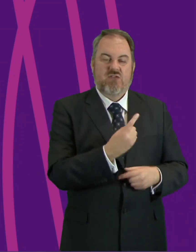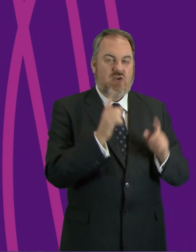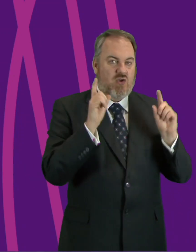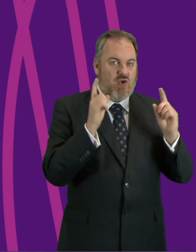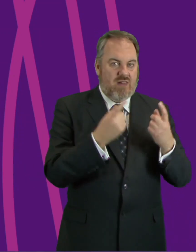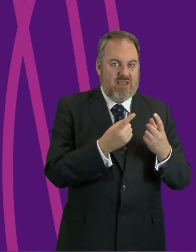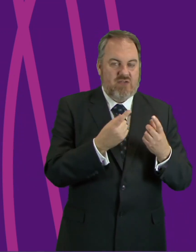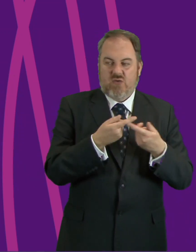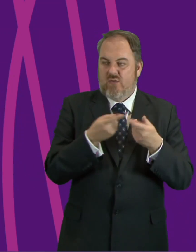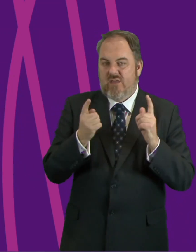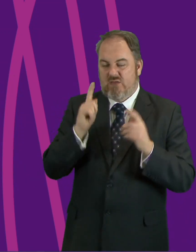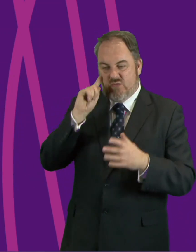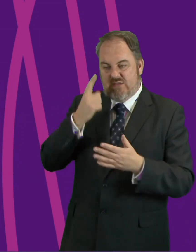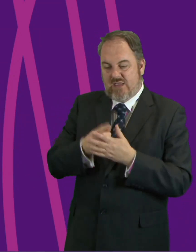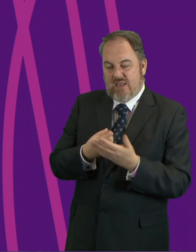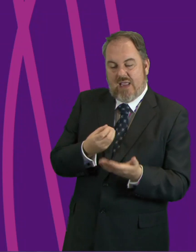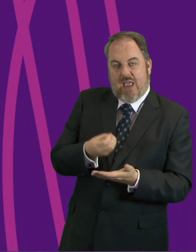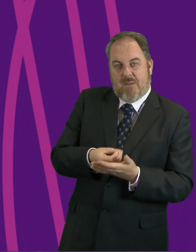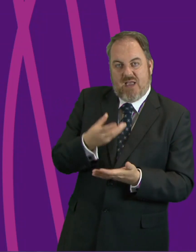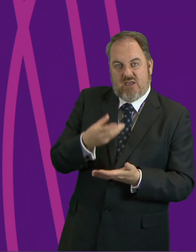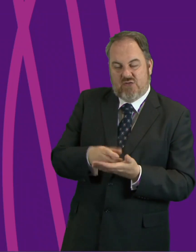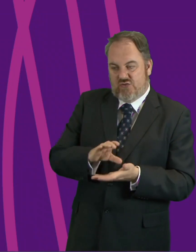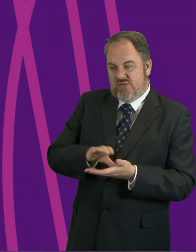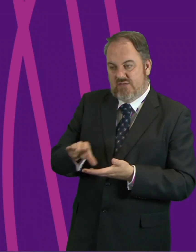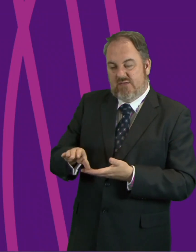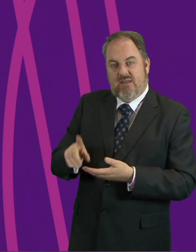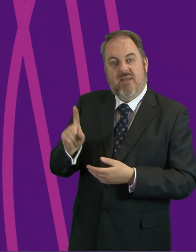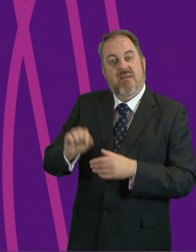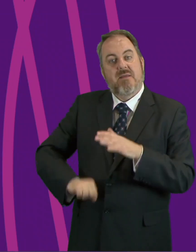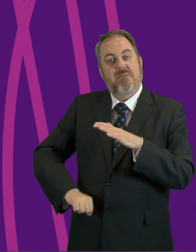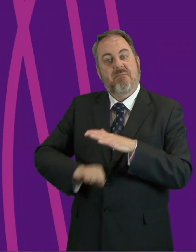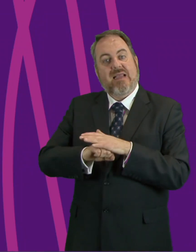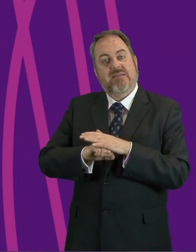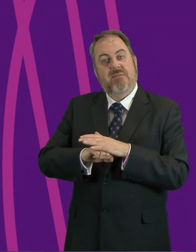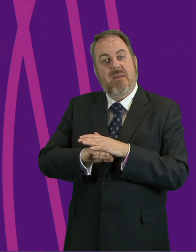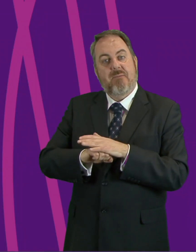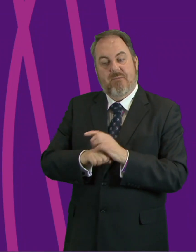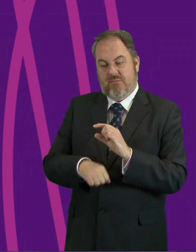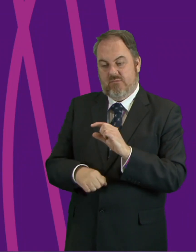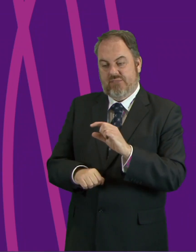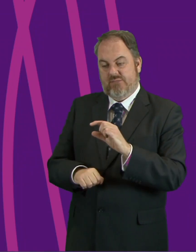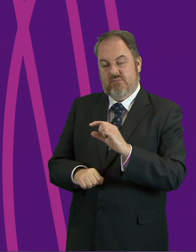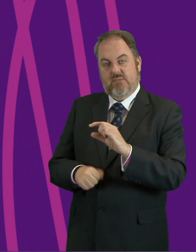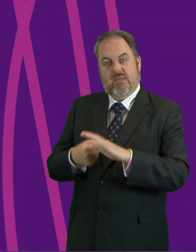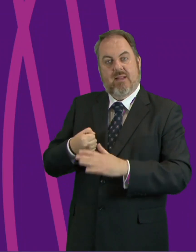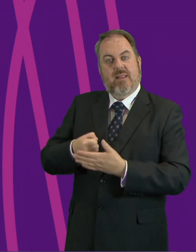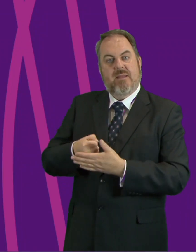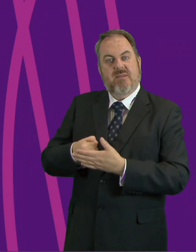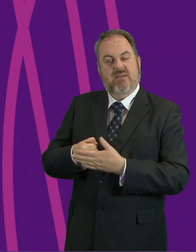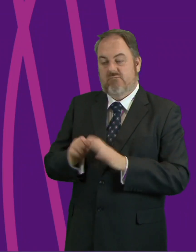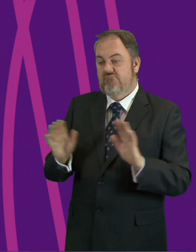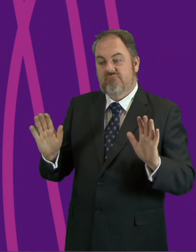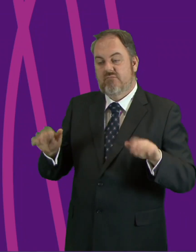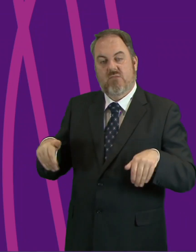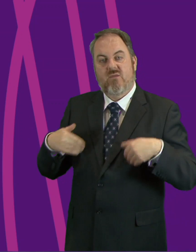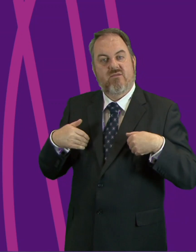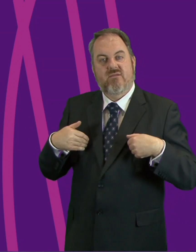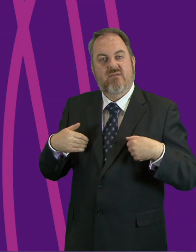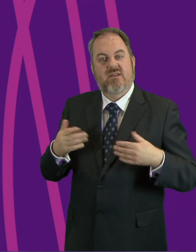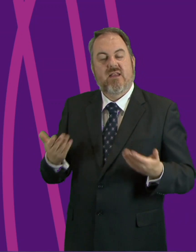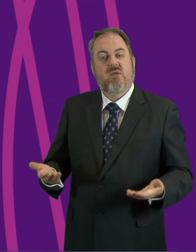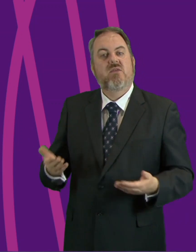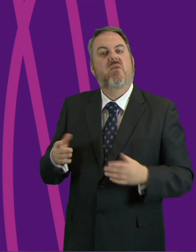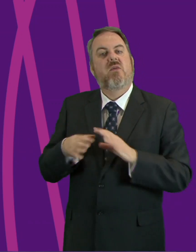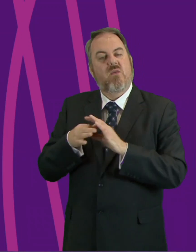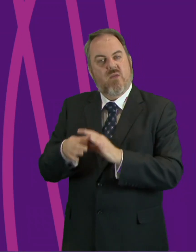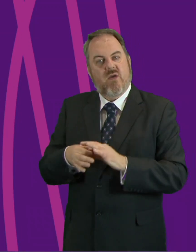that can be awarded, but the previous maximum limits have been removed. We will also continue to work very closely with the NUS and the